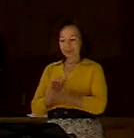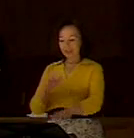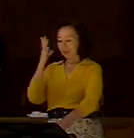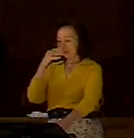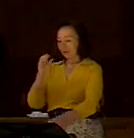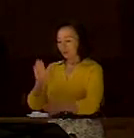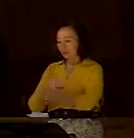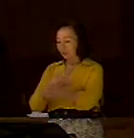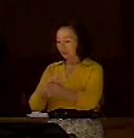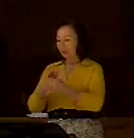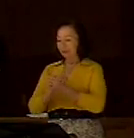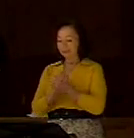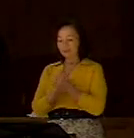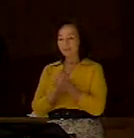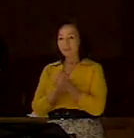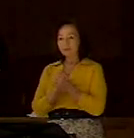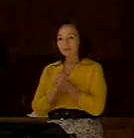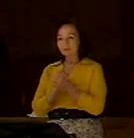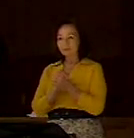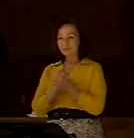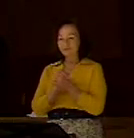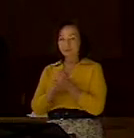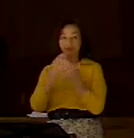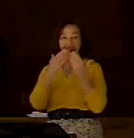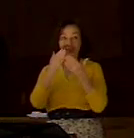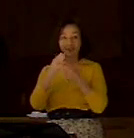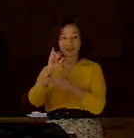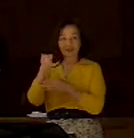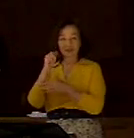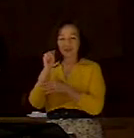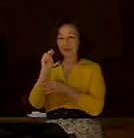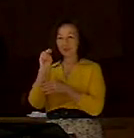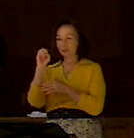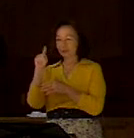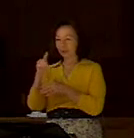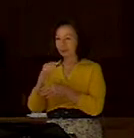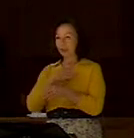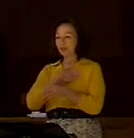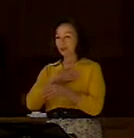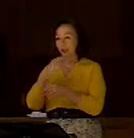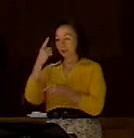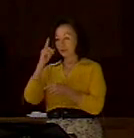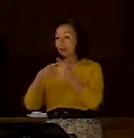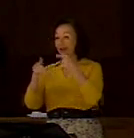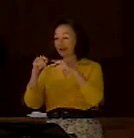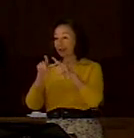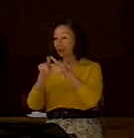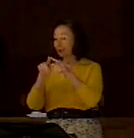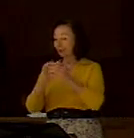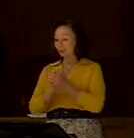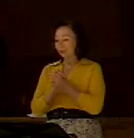beautiful. Beautiful. Thank you, Janet. Appreciate you for signing for us as well.